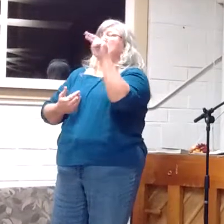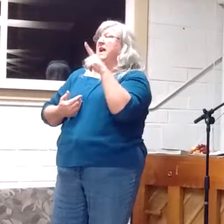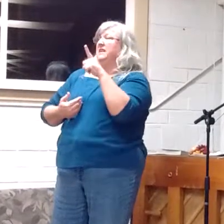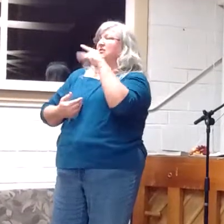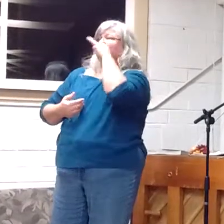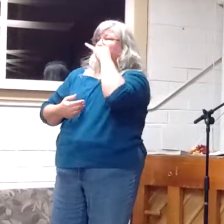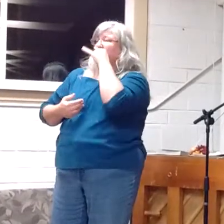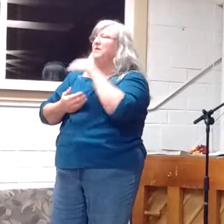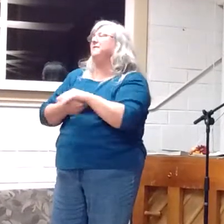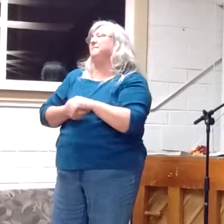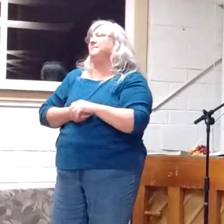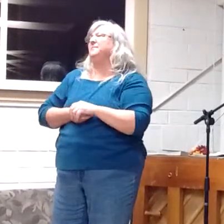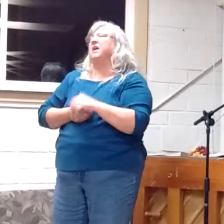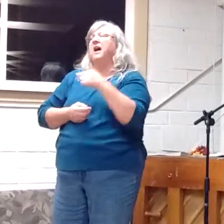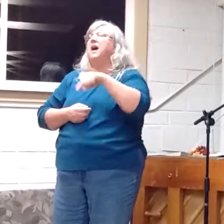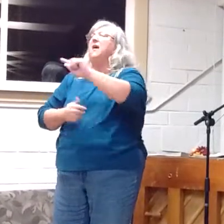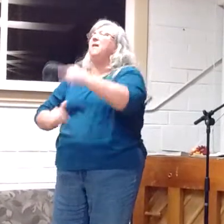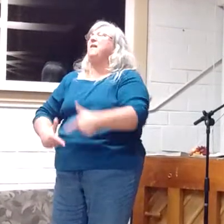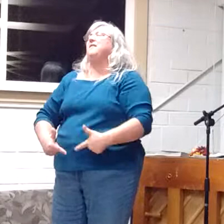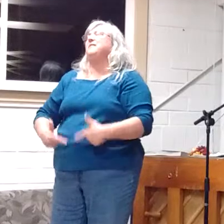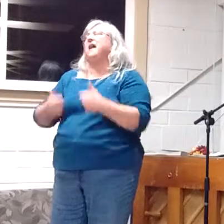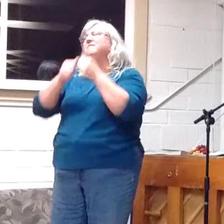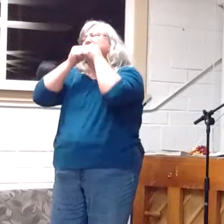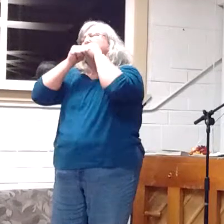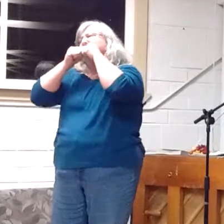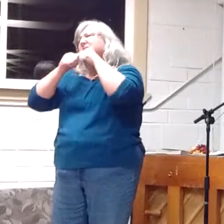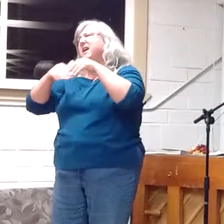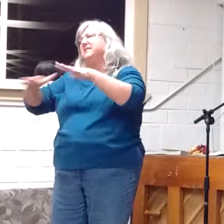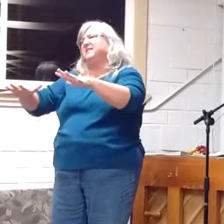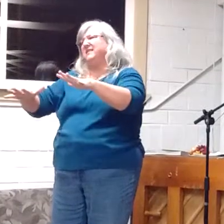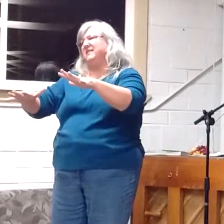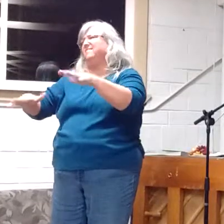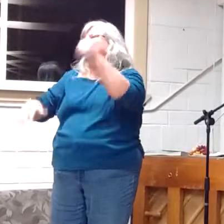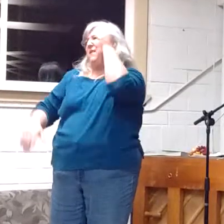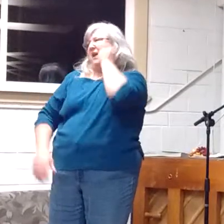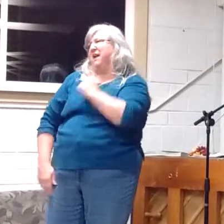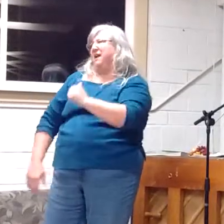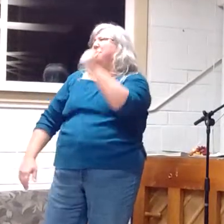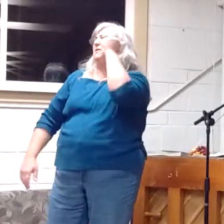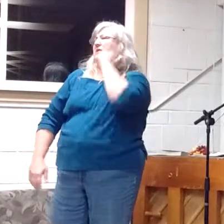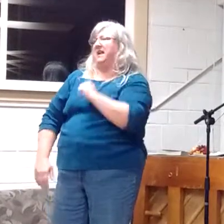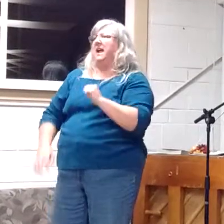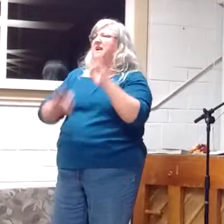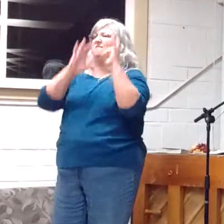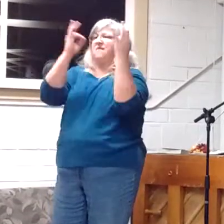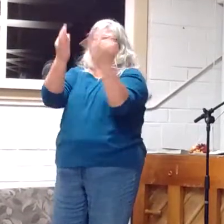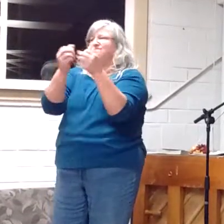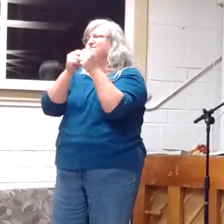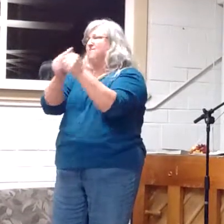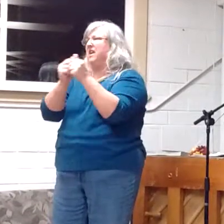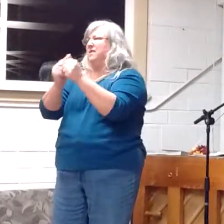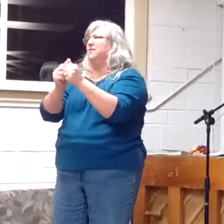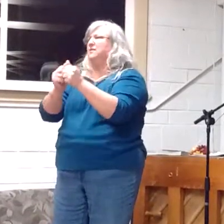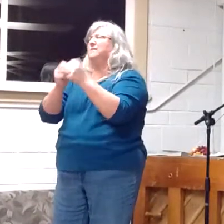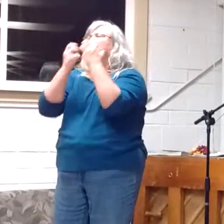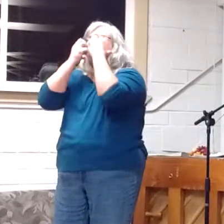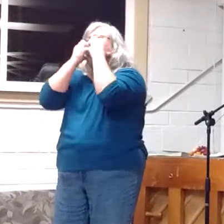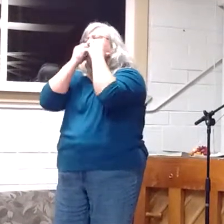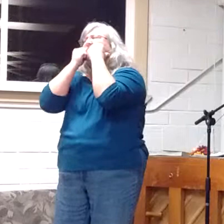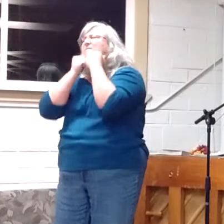a blessing, having our loved ones here each and every day. Cherished moments, happy